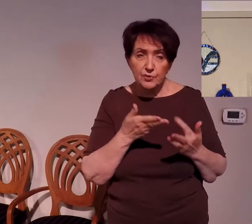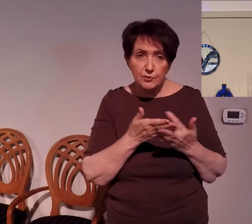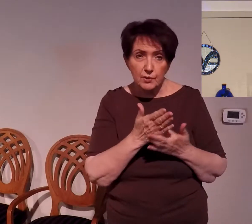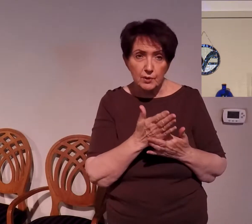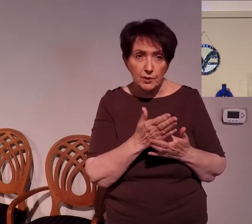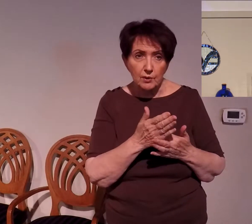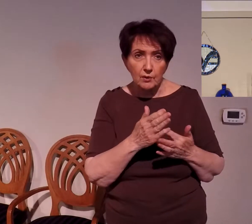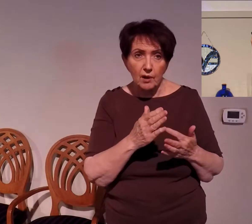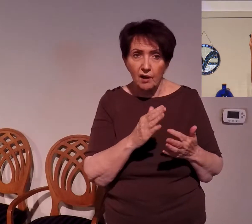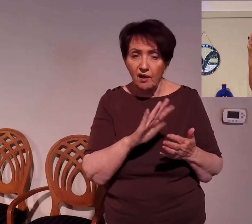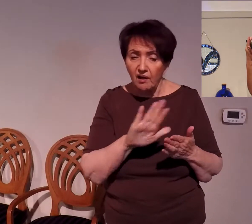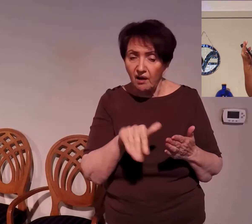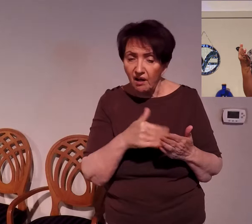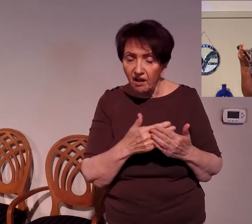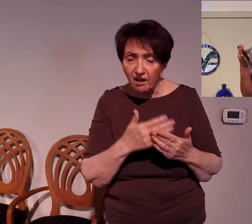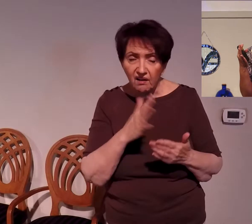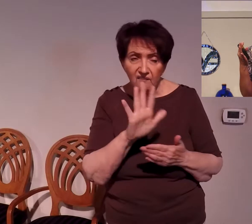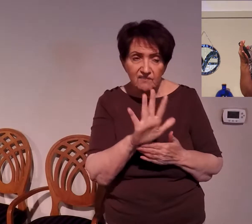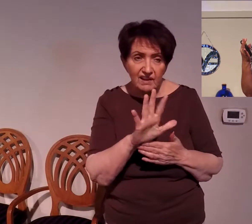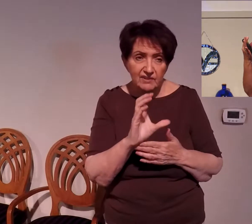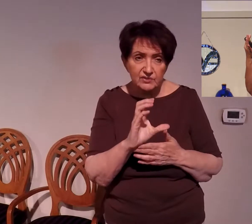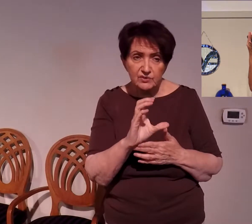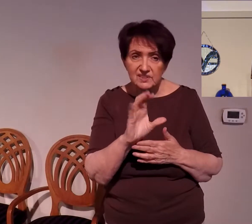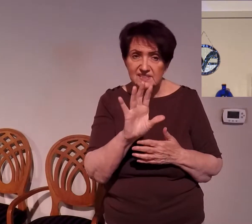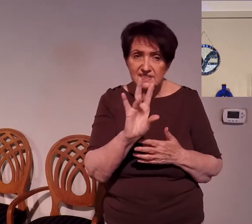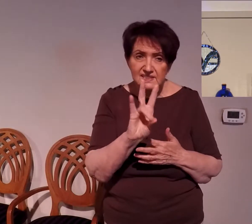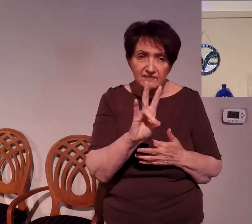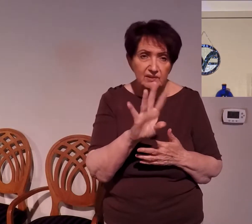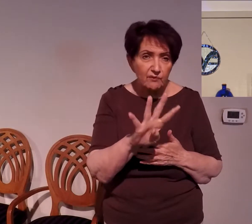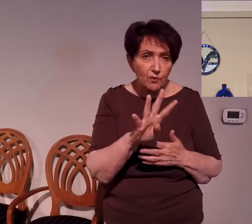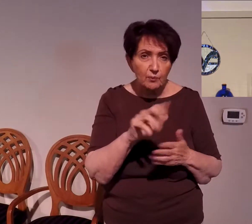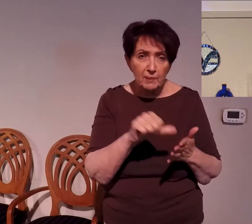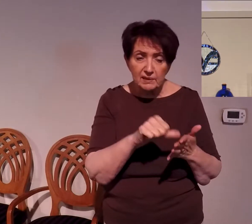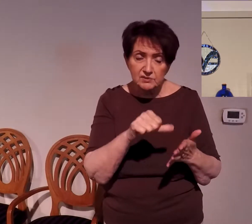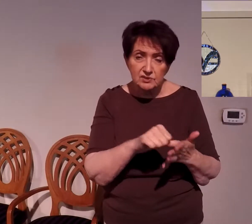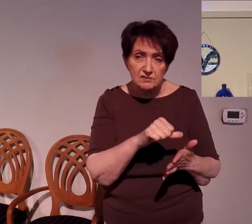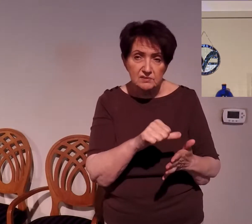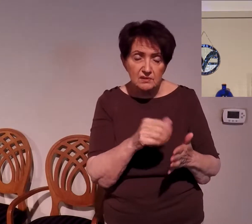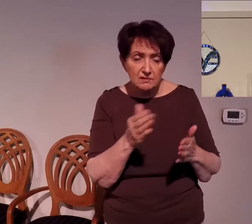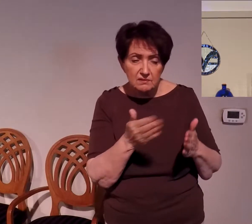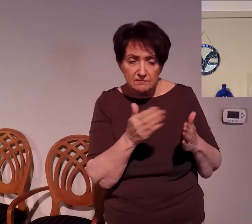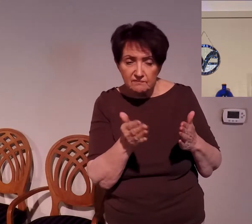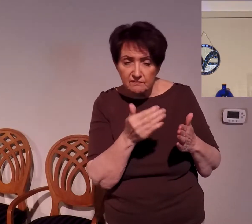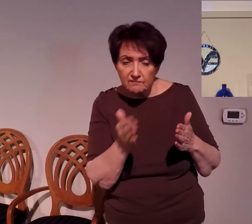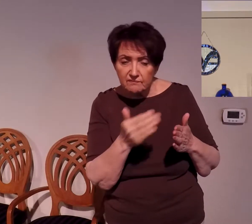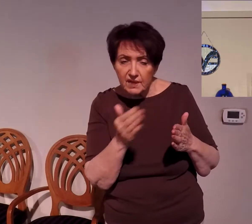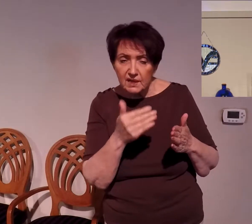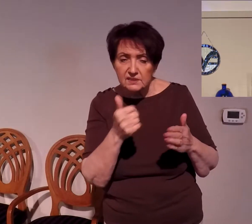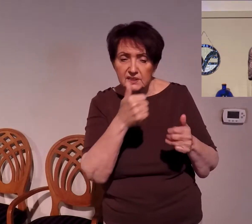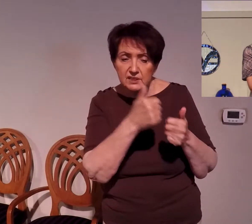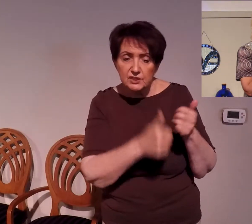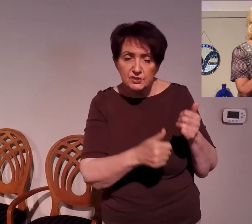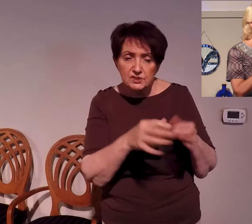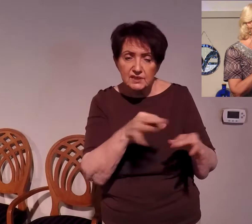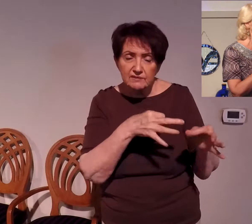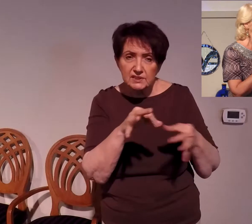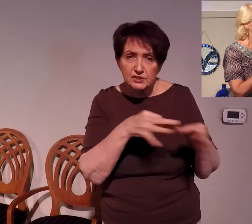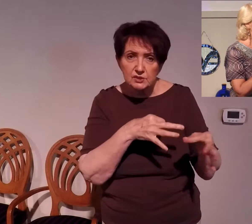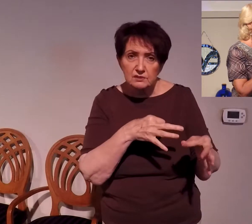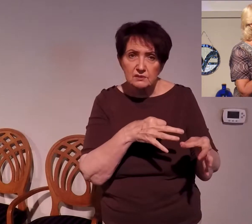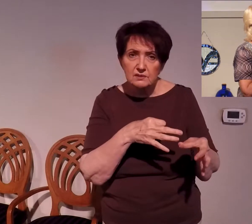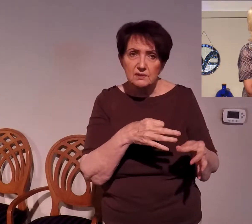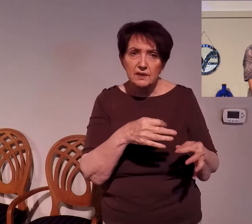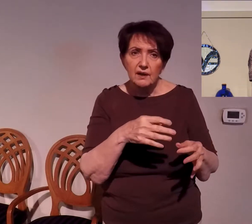all 574 pages of it, and find every definition or description of spiritual mind treatment